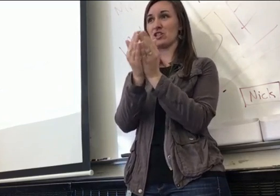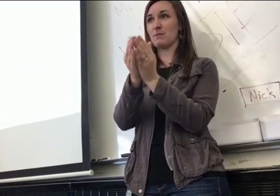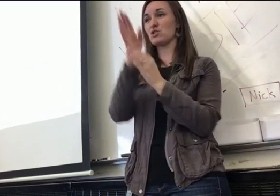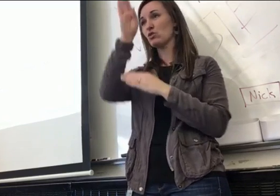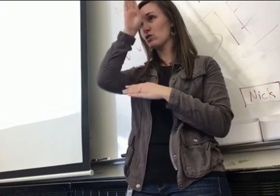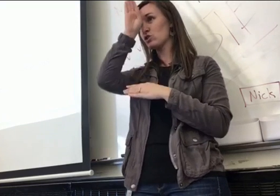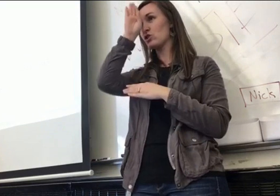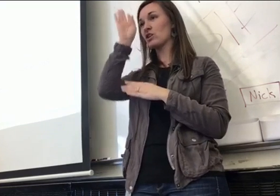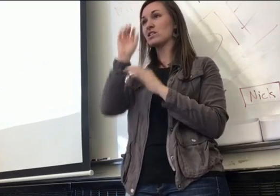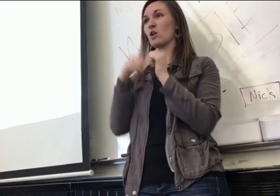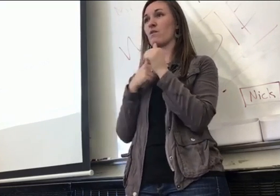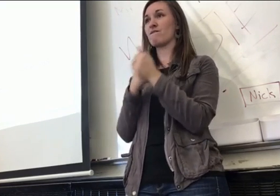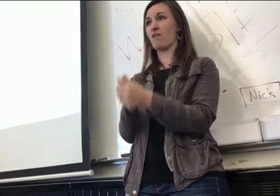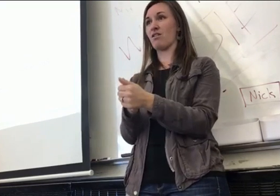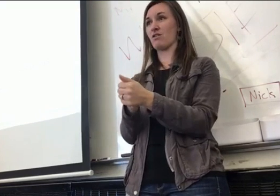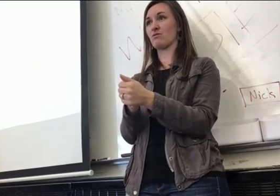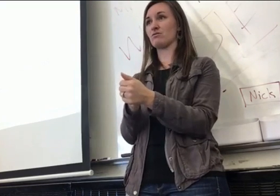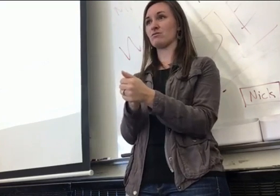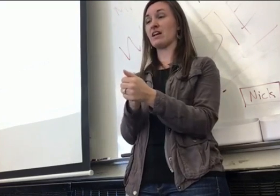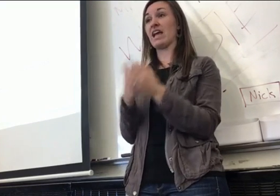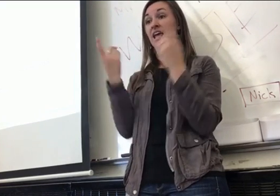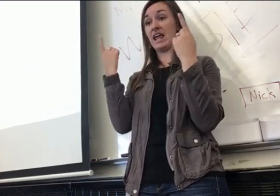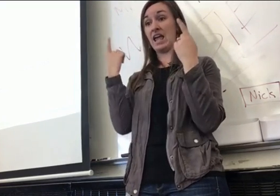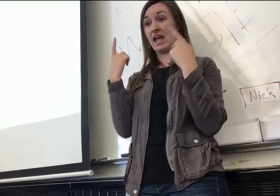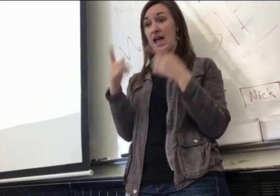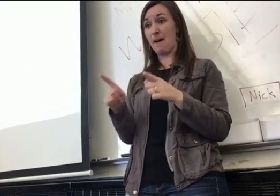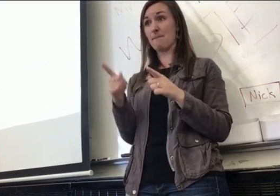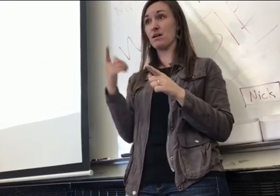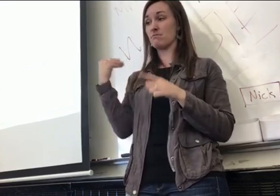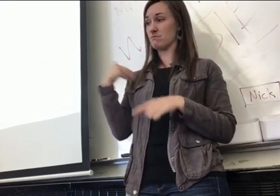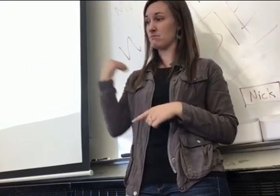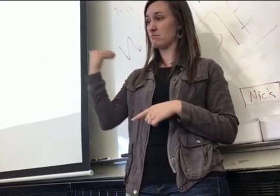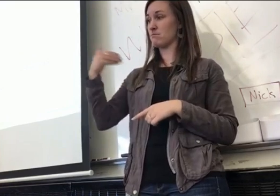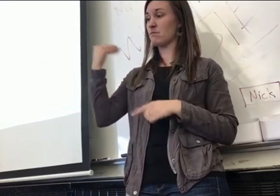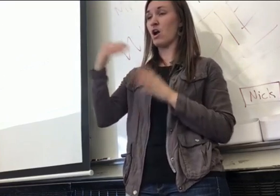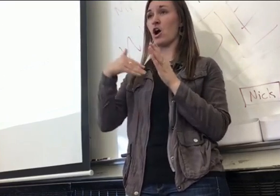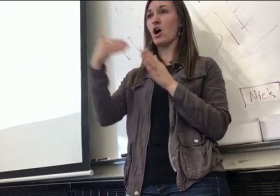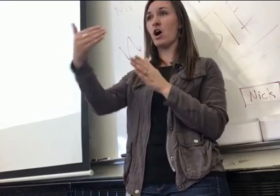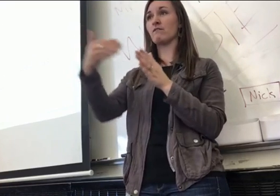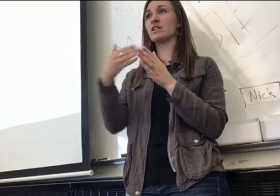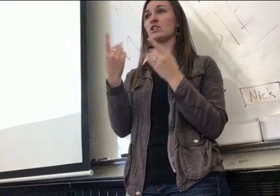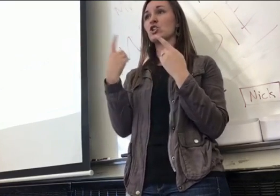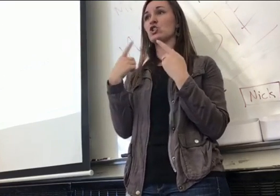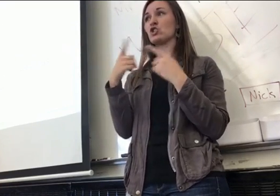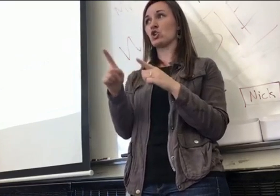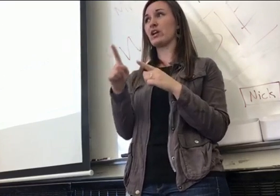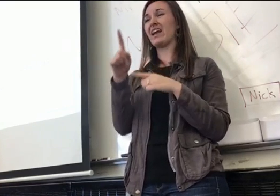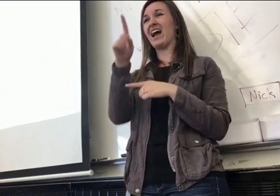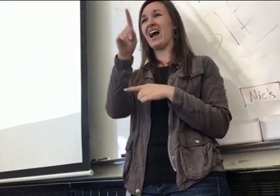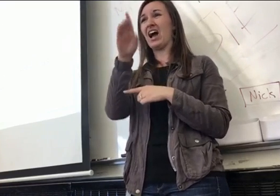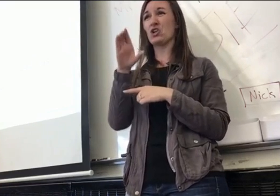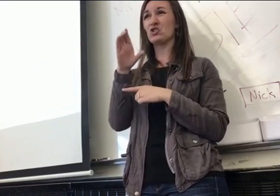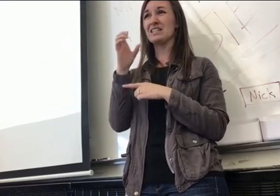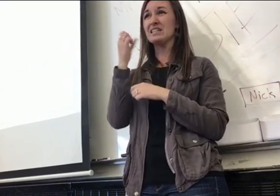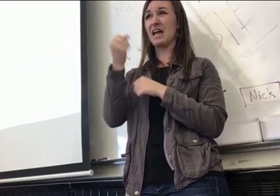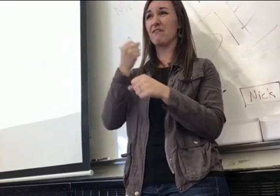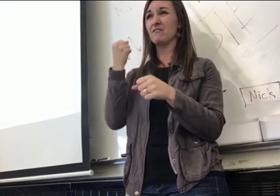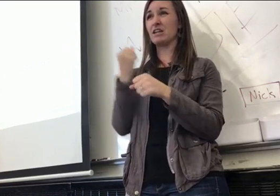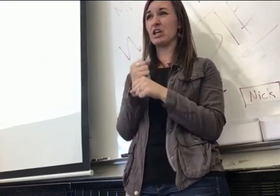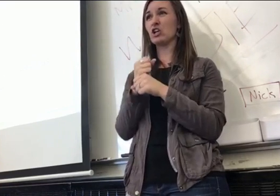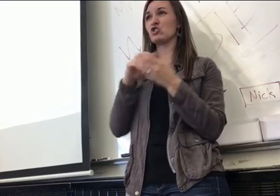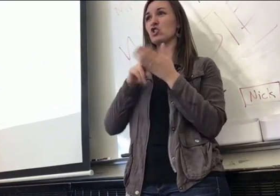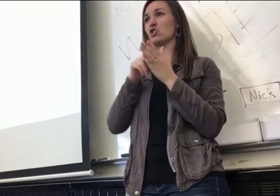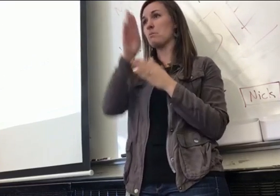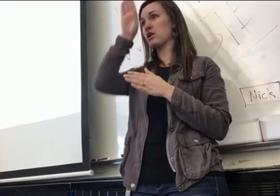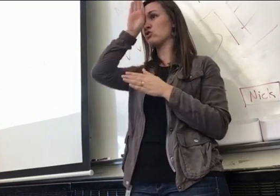ships across into the Americas, and it happened so much over hundreds of years that their migration patterns changed and they went back and forth across